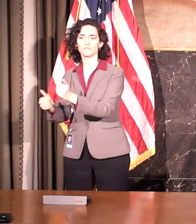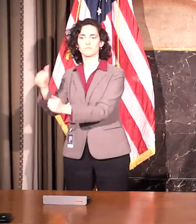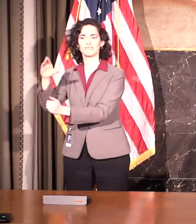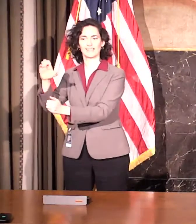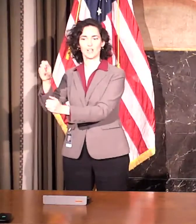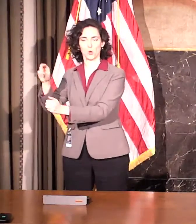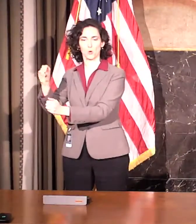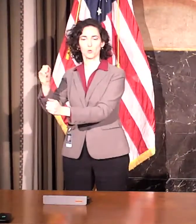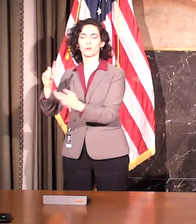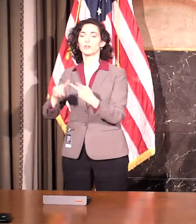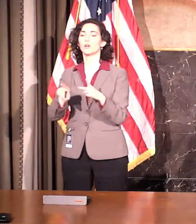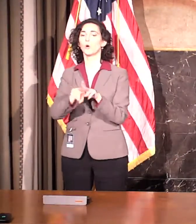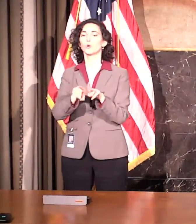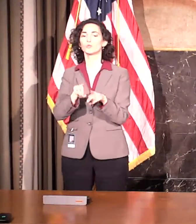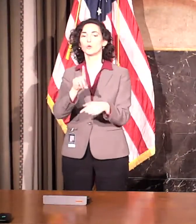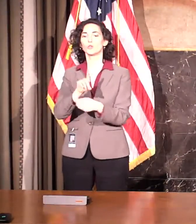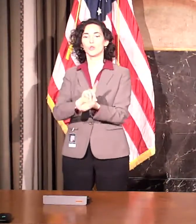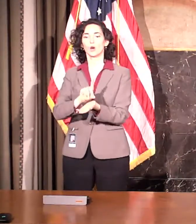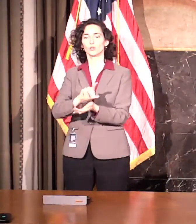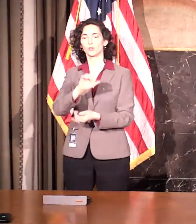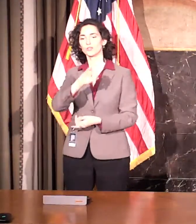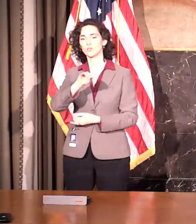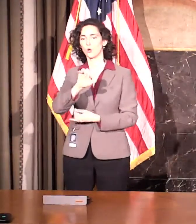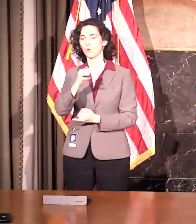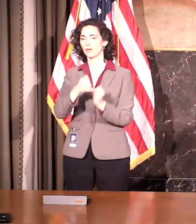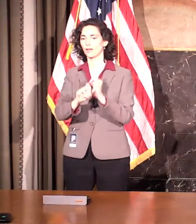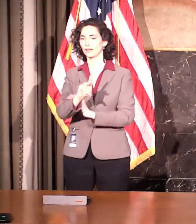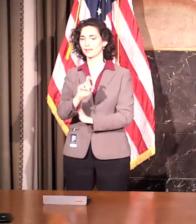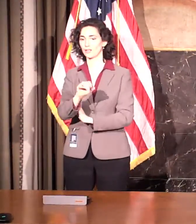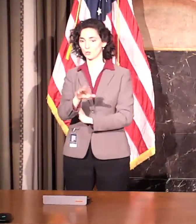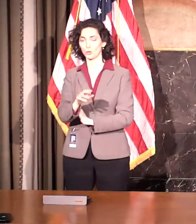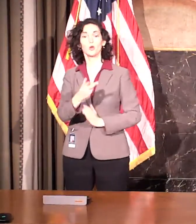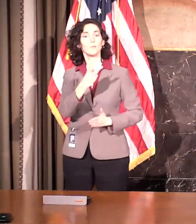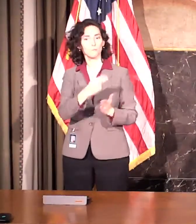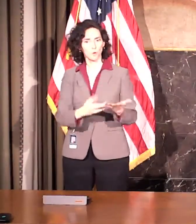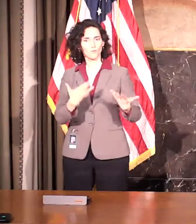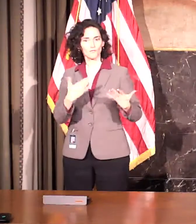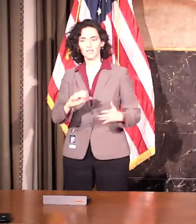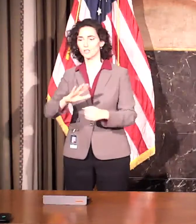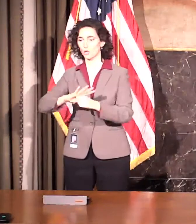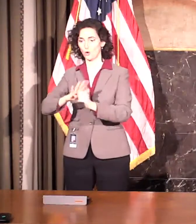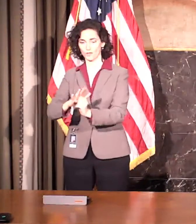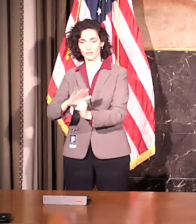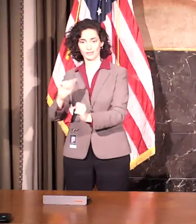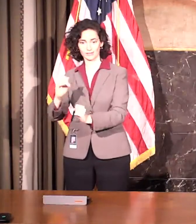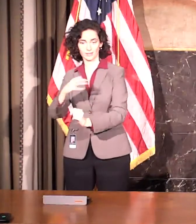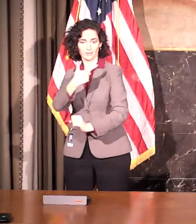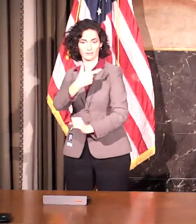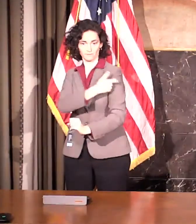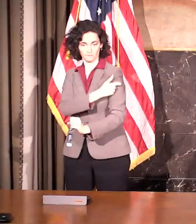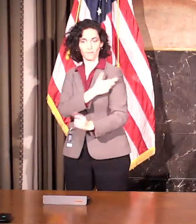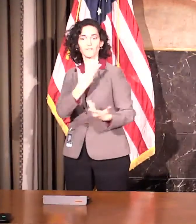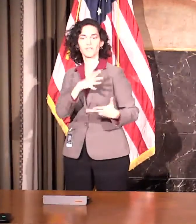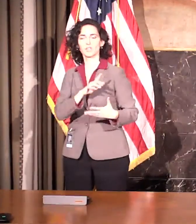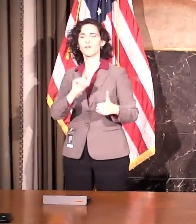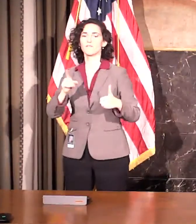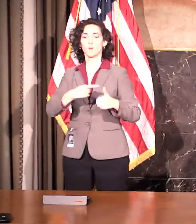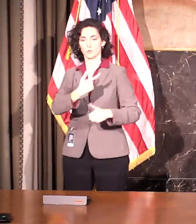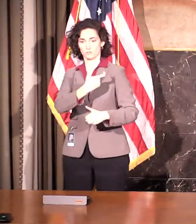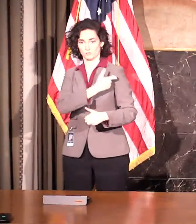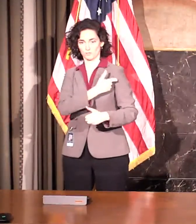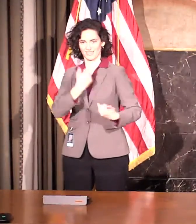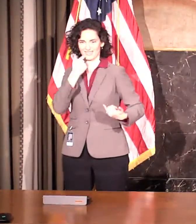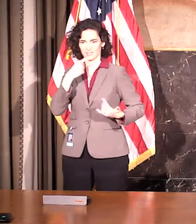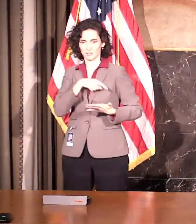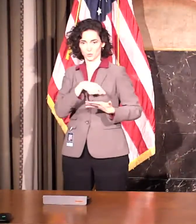Canner. Both of them have received their COVID-19 vaccinations, their first injections this week,